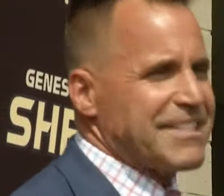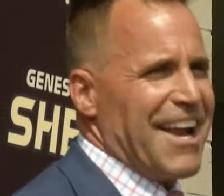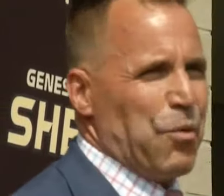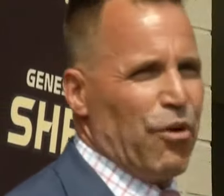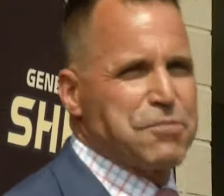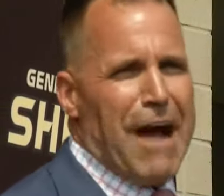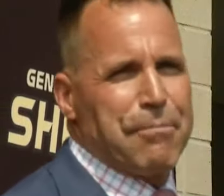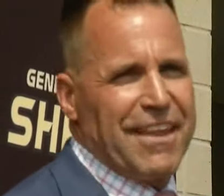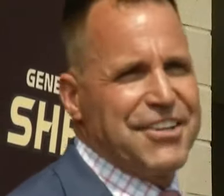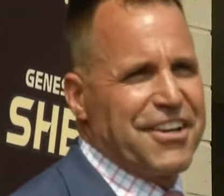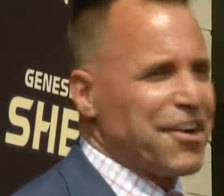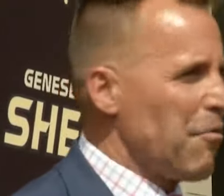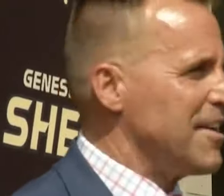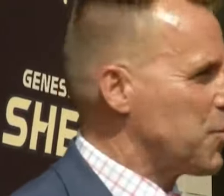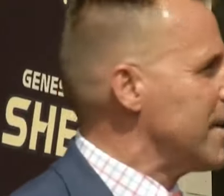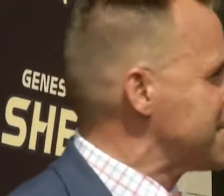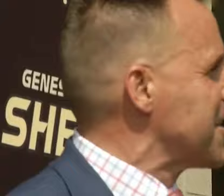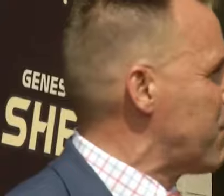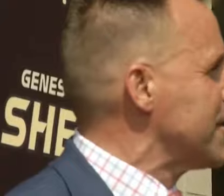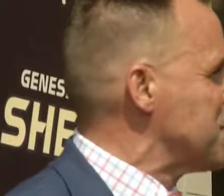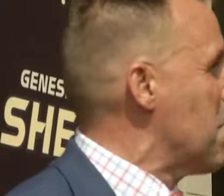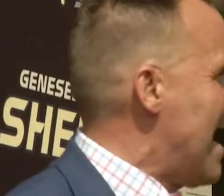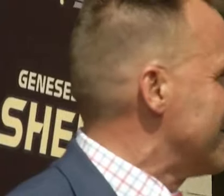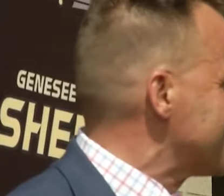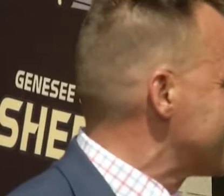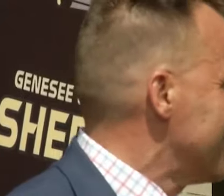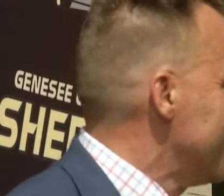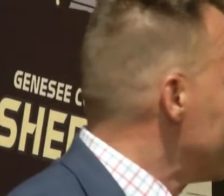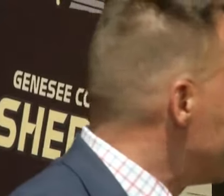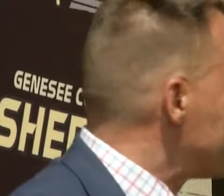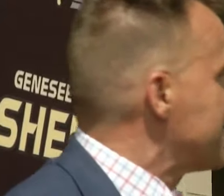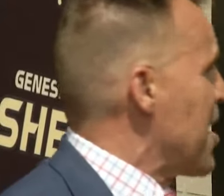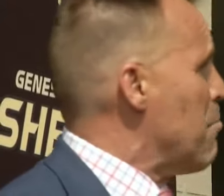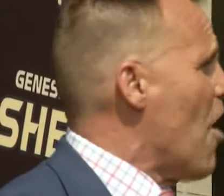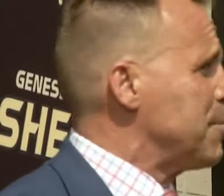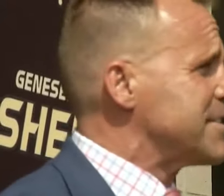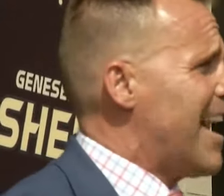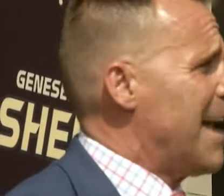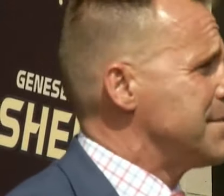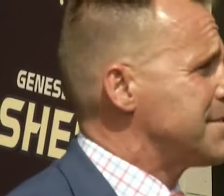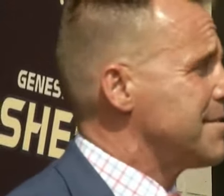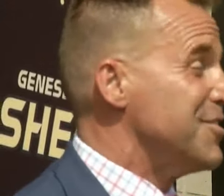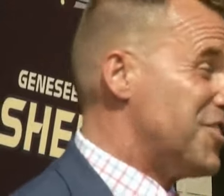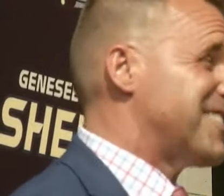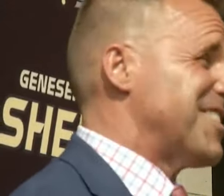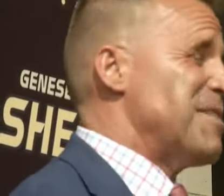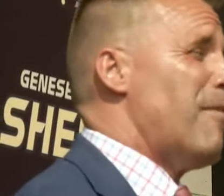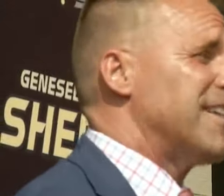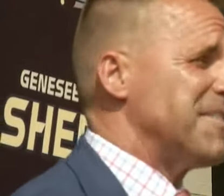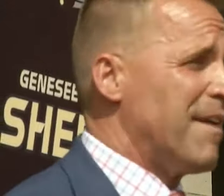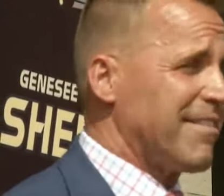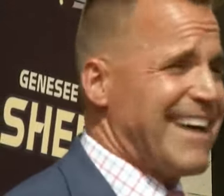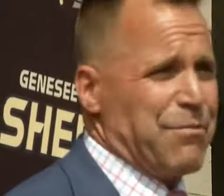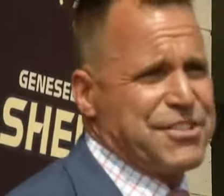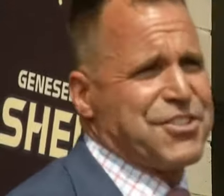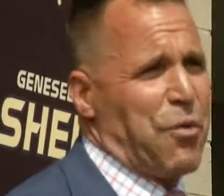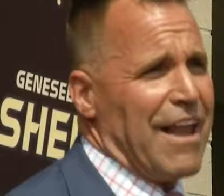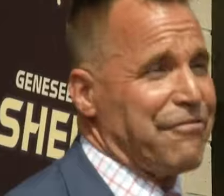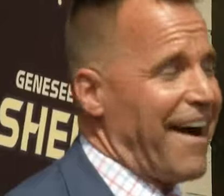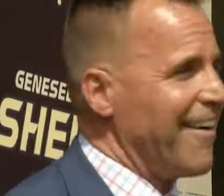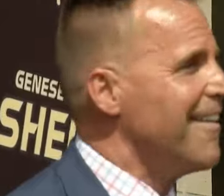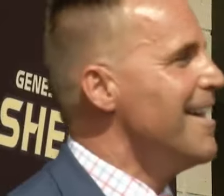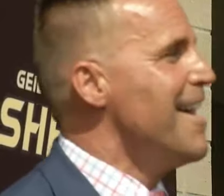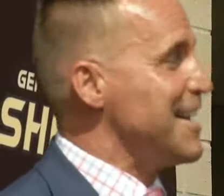know, 1% of the world's population can run 26.2 miles. But she's done it multiple times just in the Boston Marathon, which